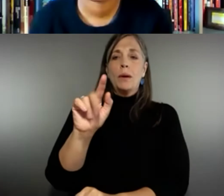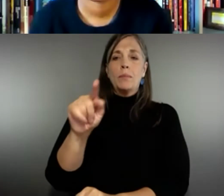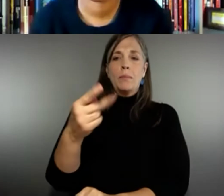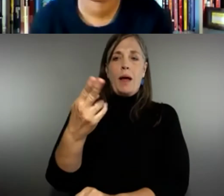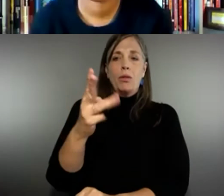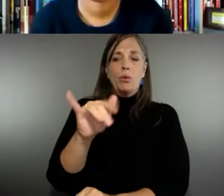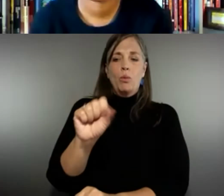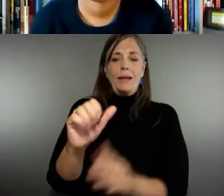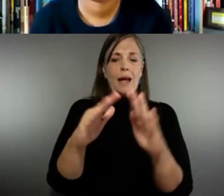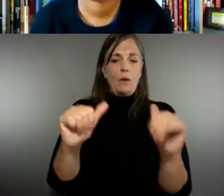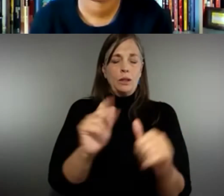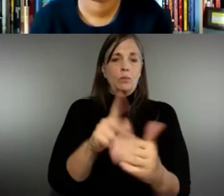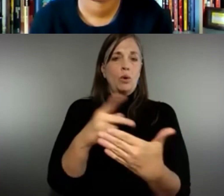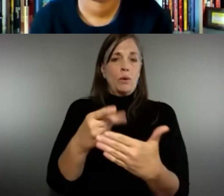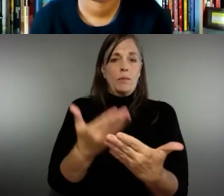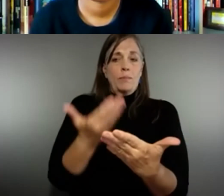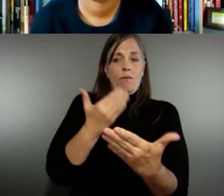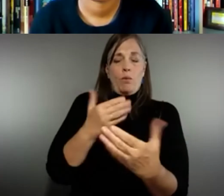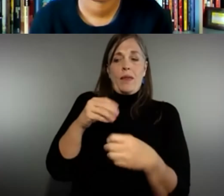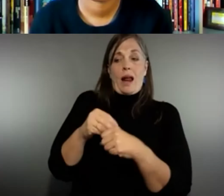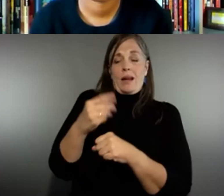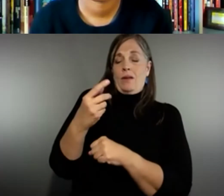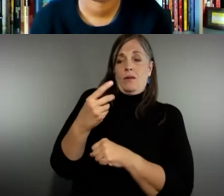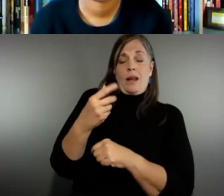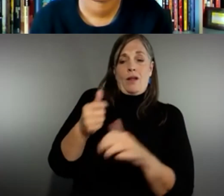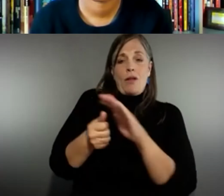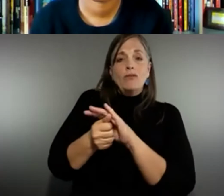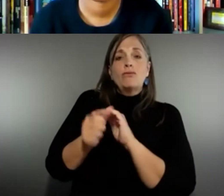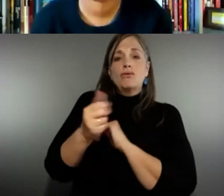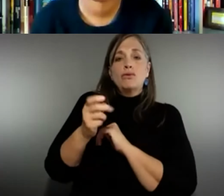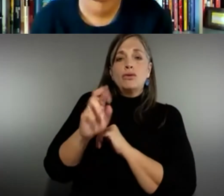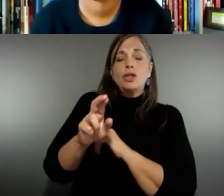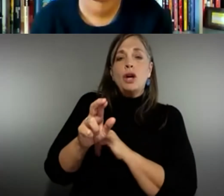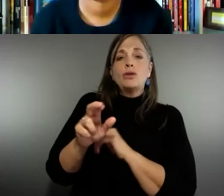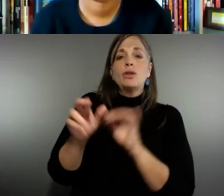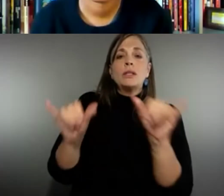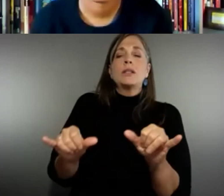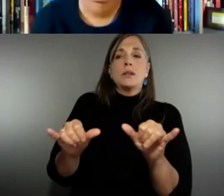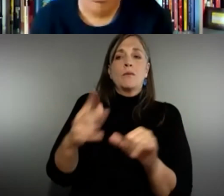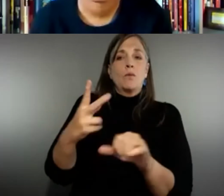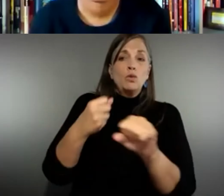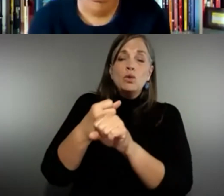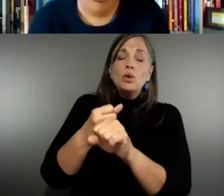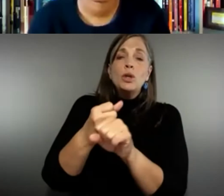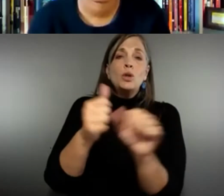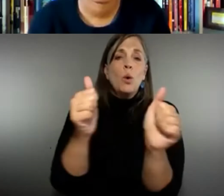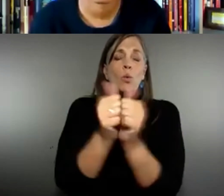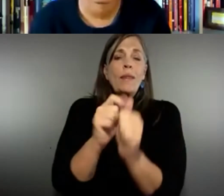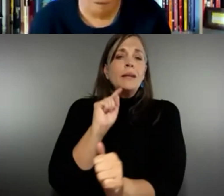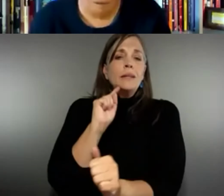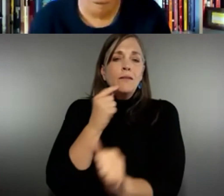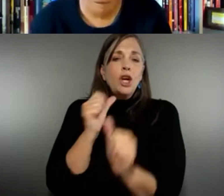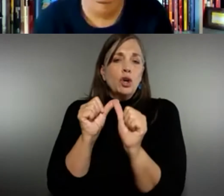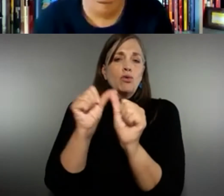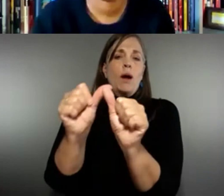spend almost two years within the shelter system with a severe chronic condition in fact uh living in the